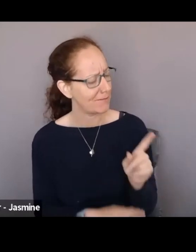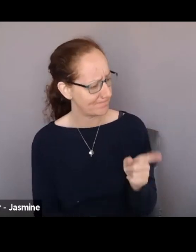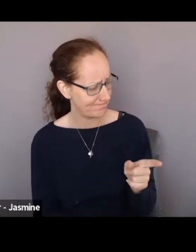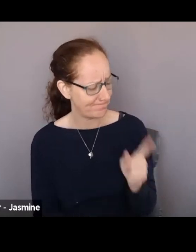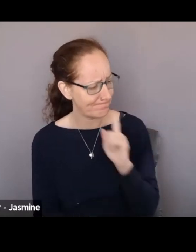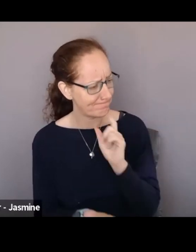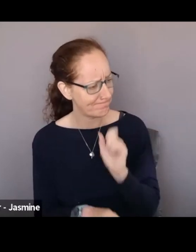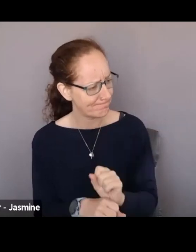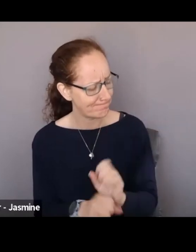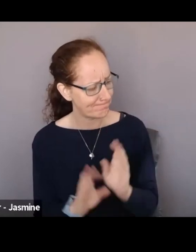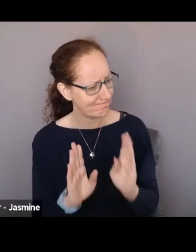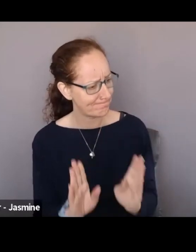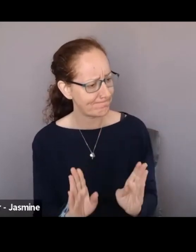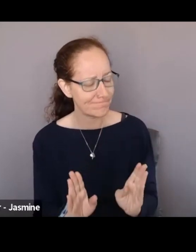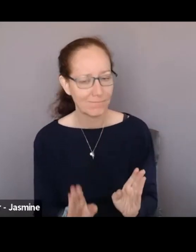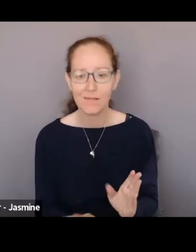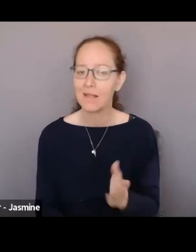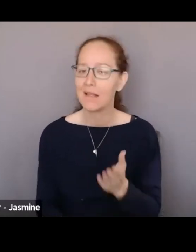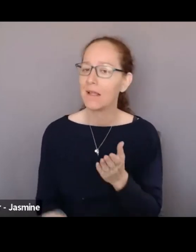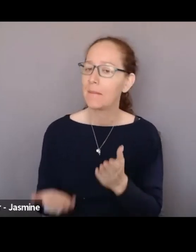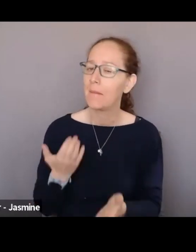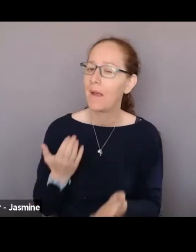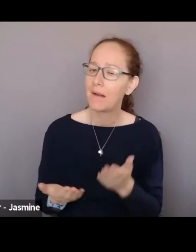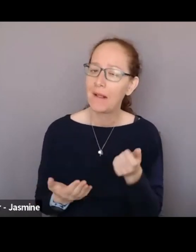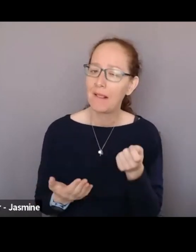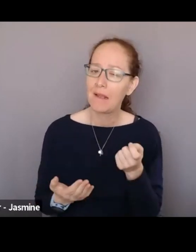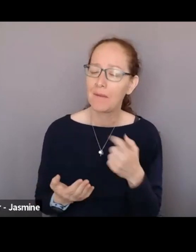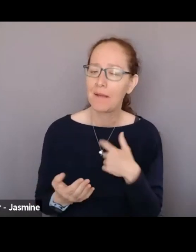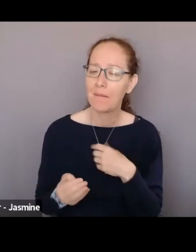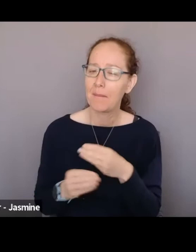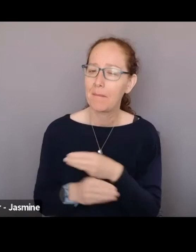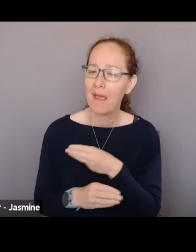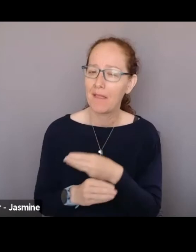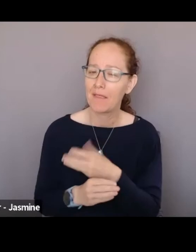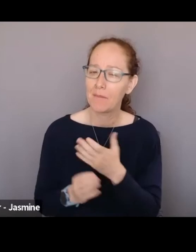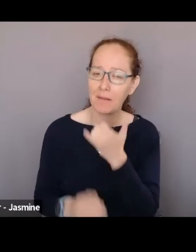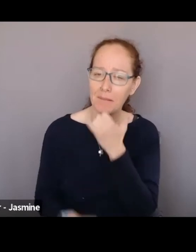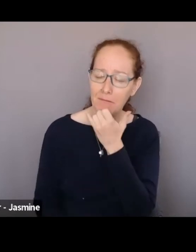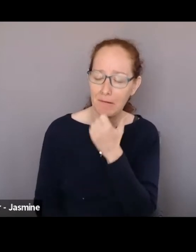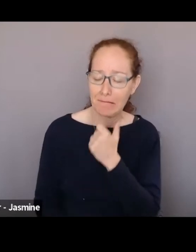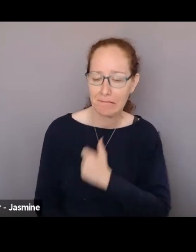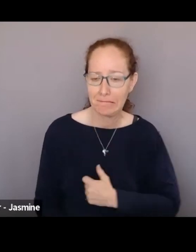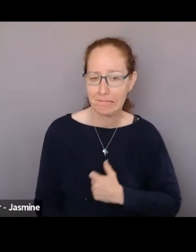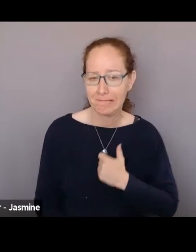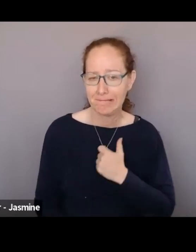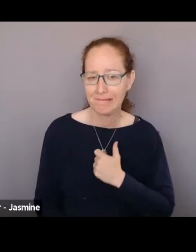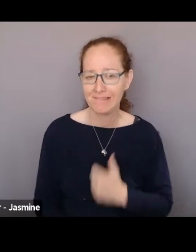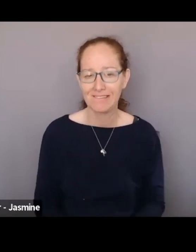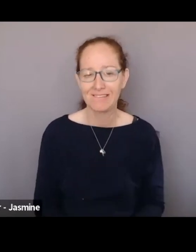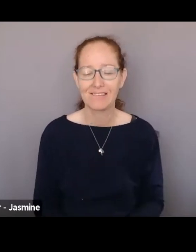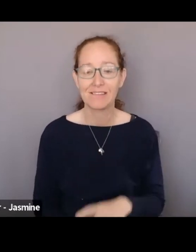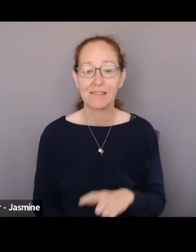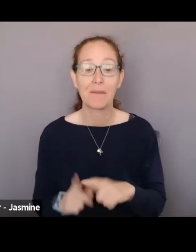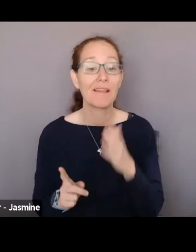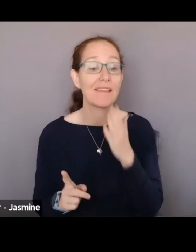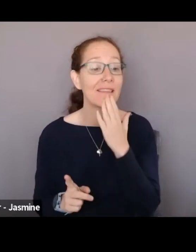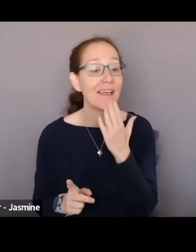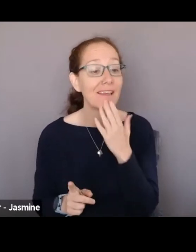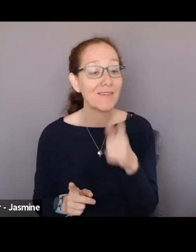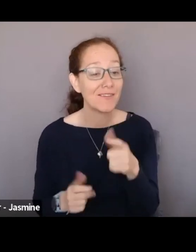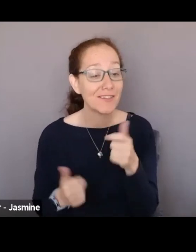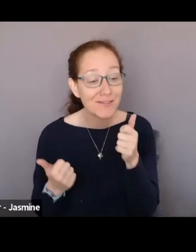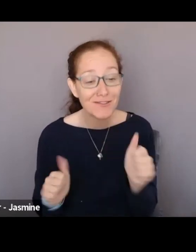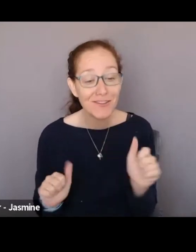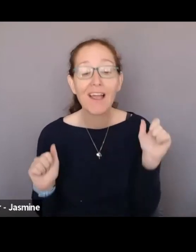It might have been a little bit, my math might have been wrong, so I apologize. But thank you for trying,